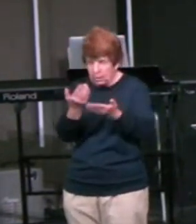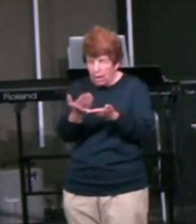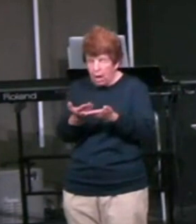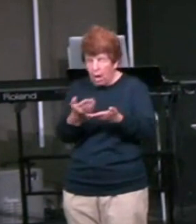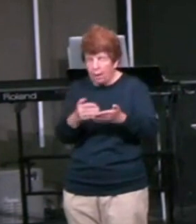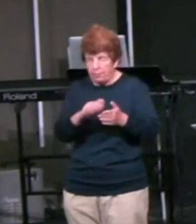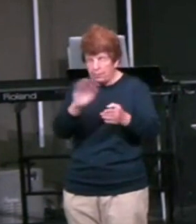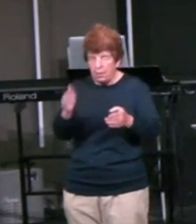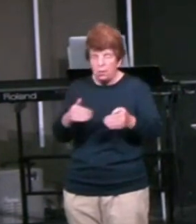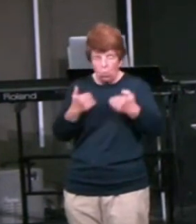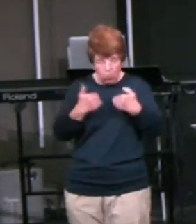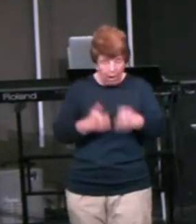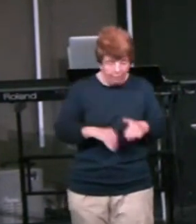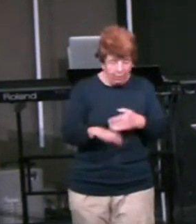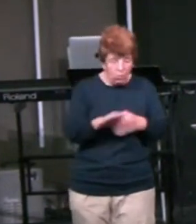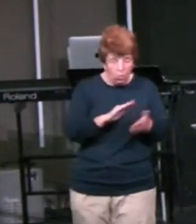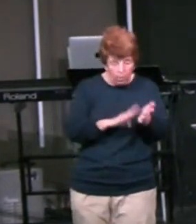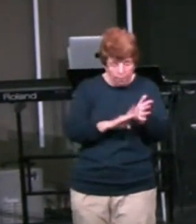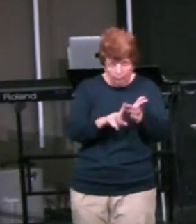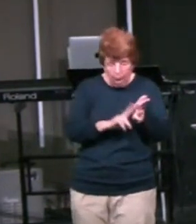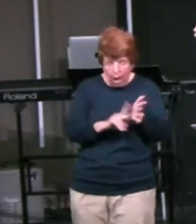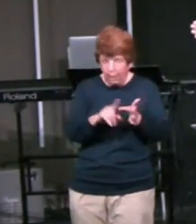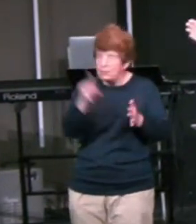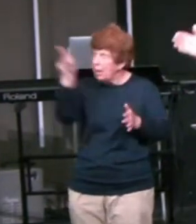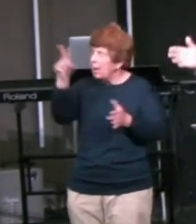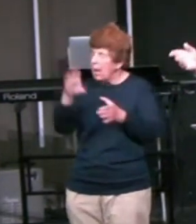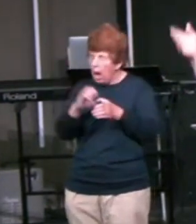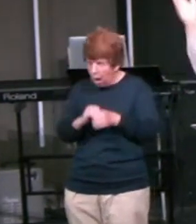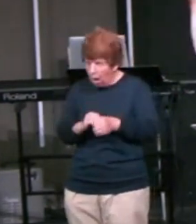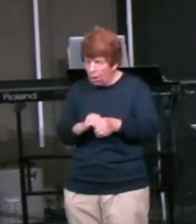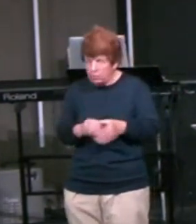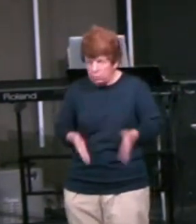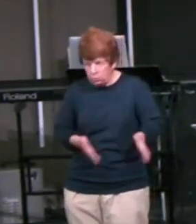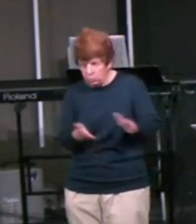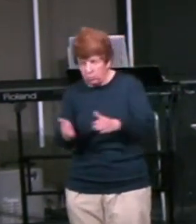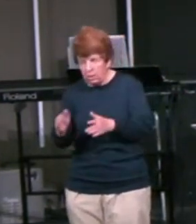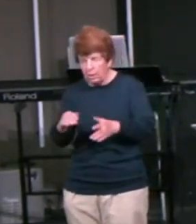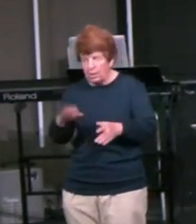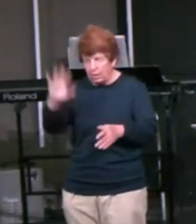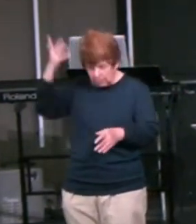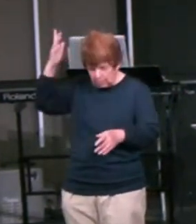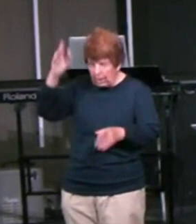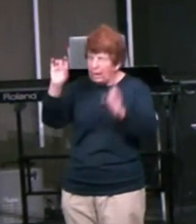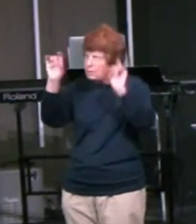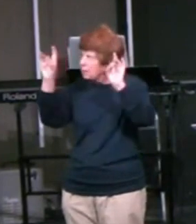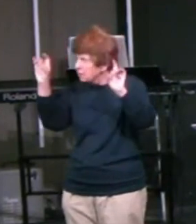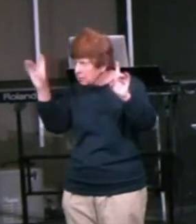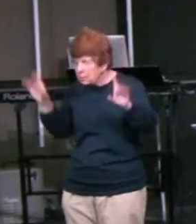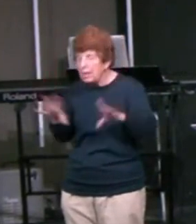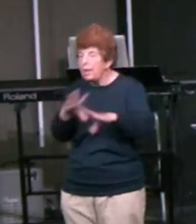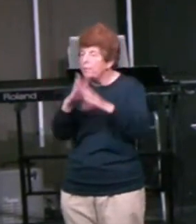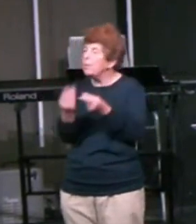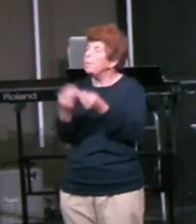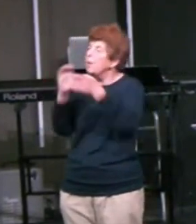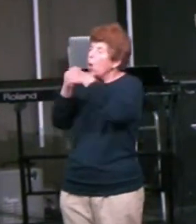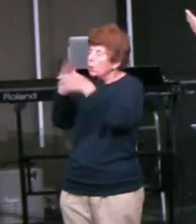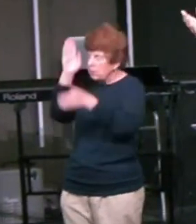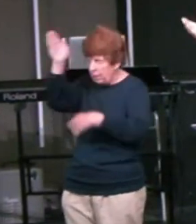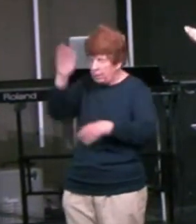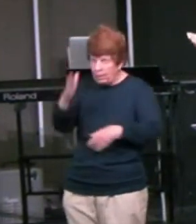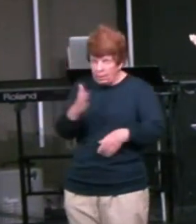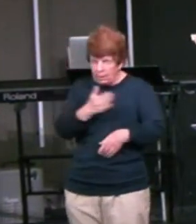every mine. He owns the rivers and the rocks and rills and the suns and stars that shine.